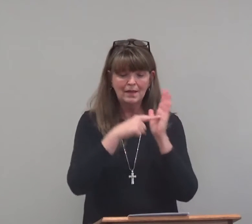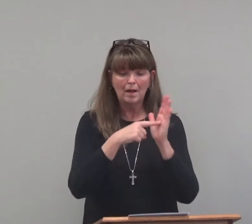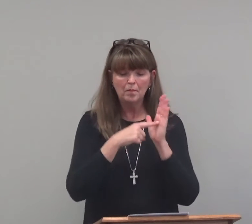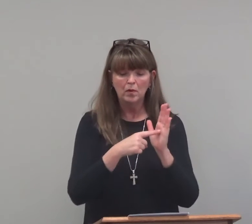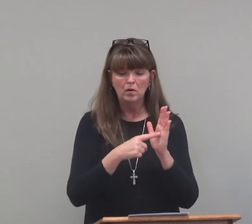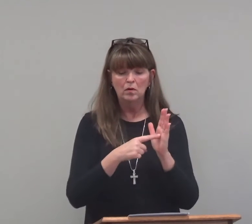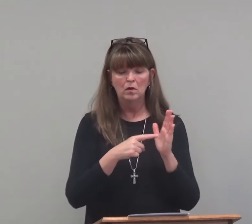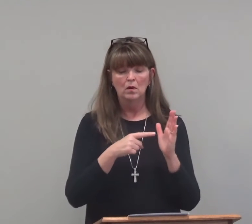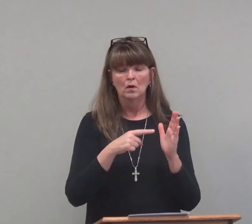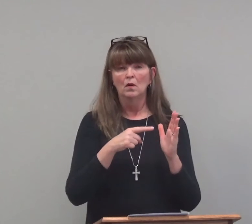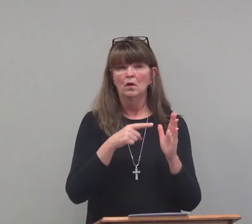depth.